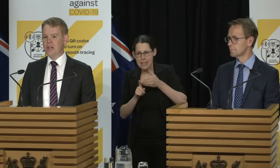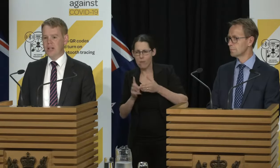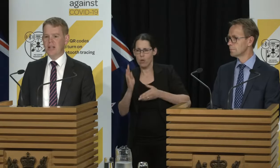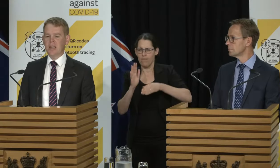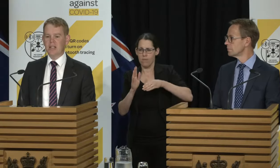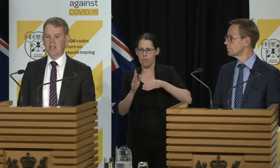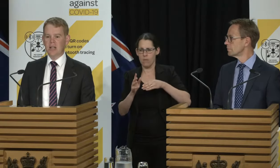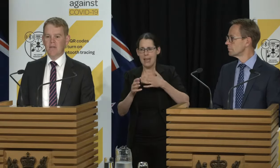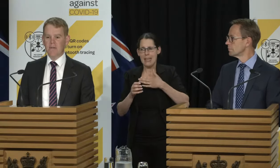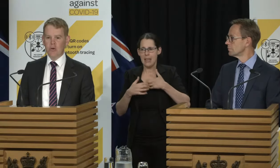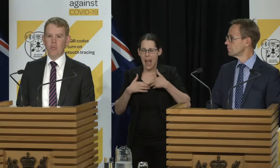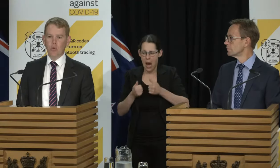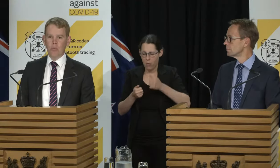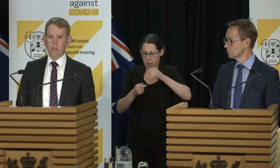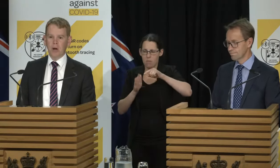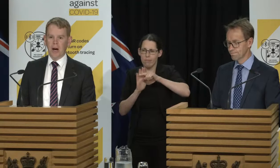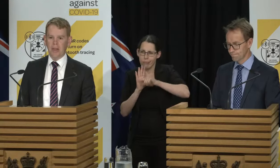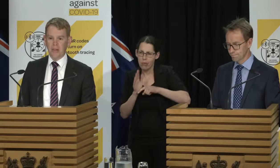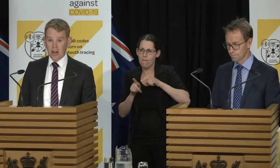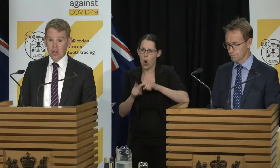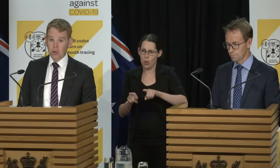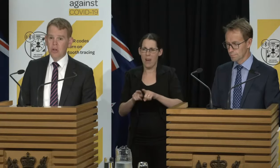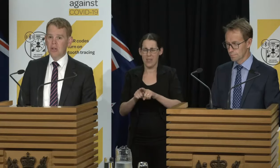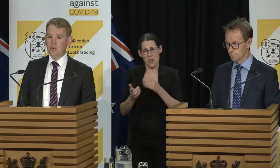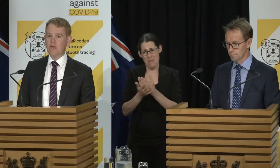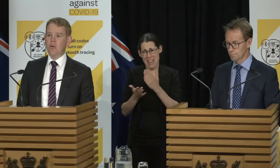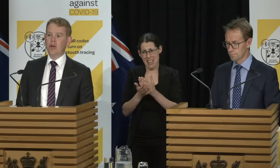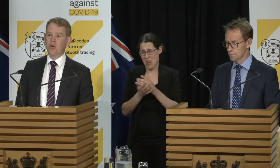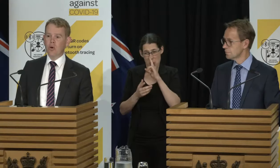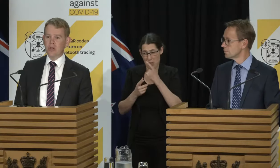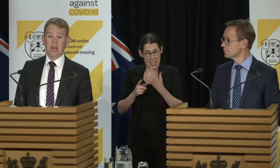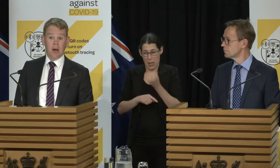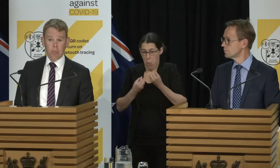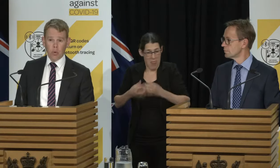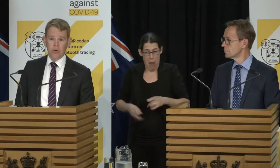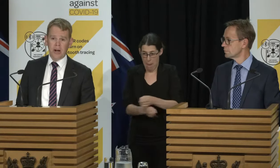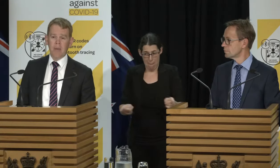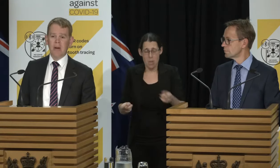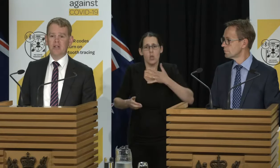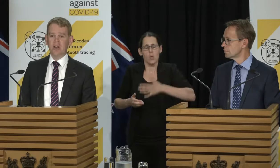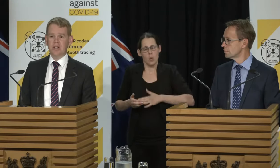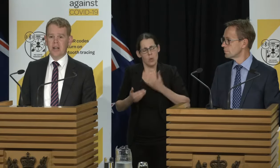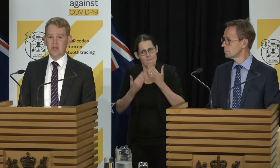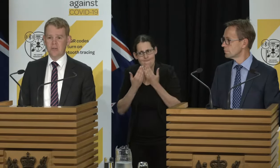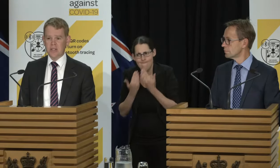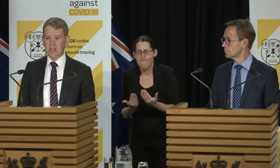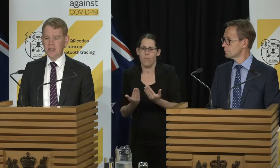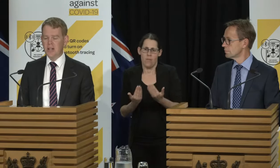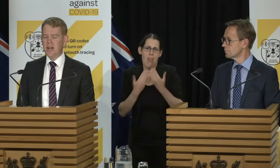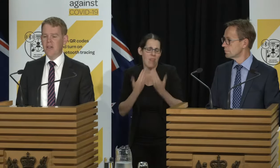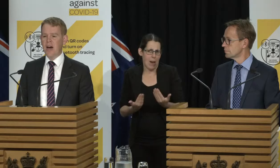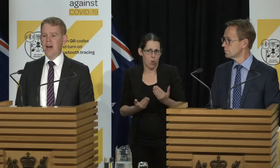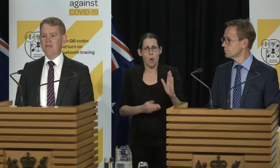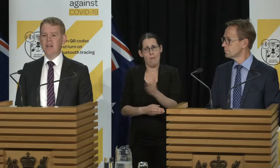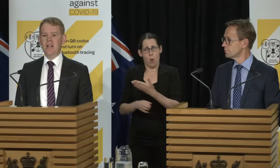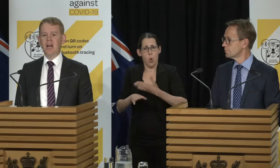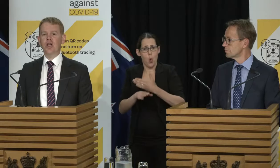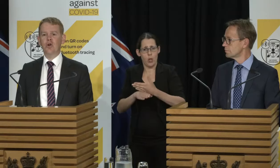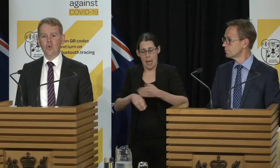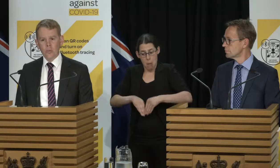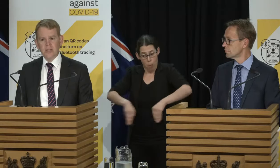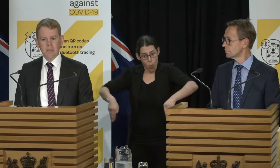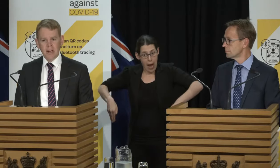to really extend a very warm thank you to everybody who works at our border and in our managed isolation facilities. They are